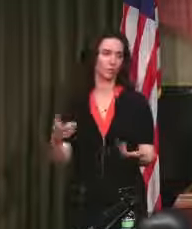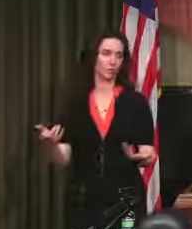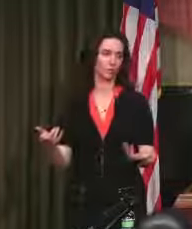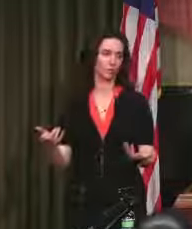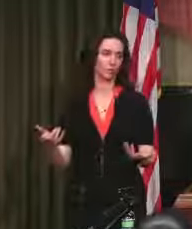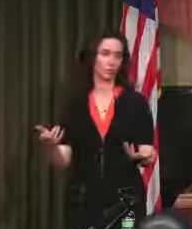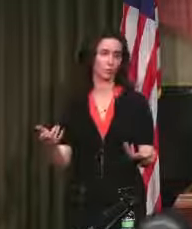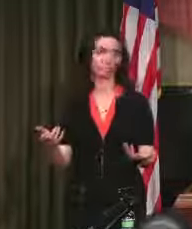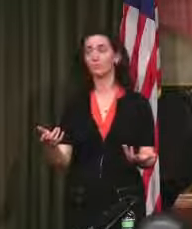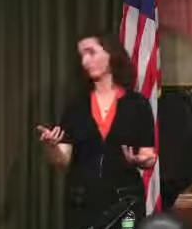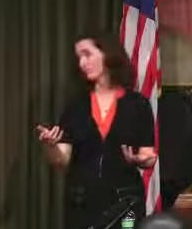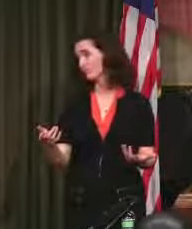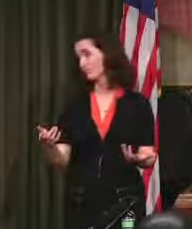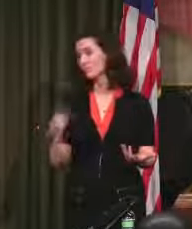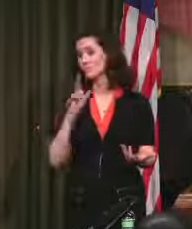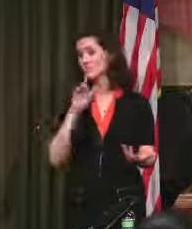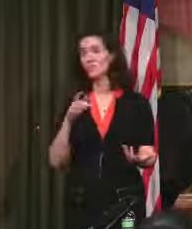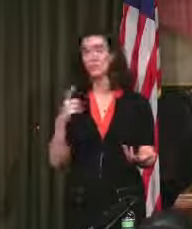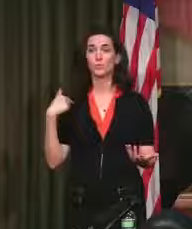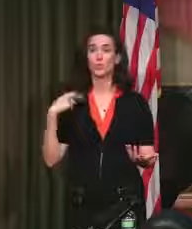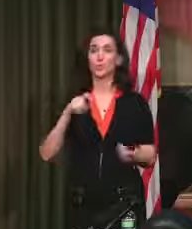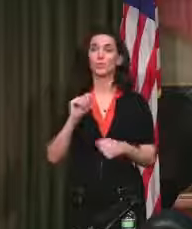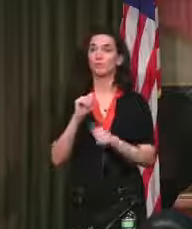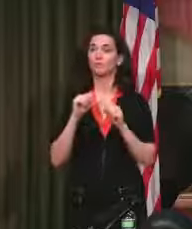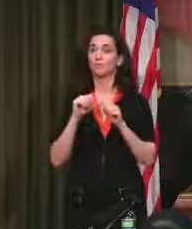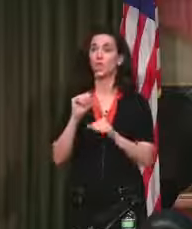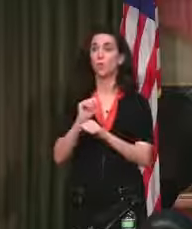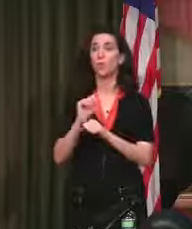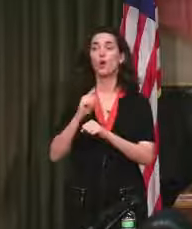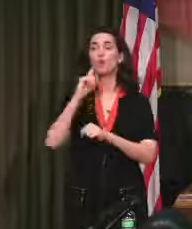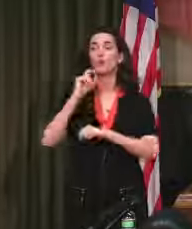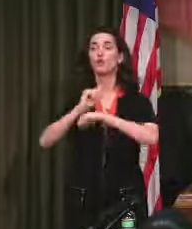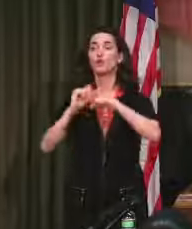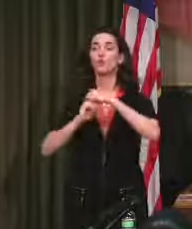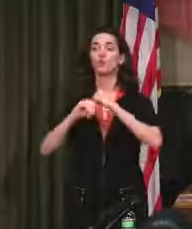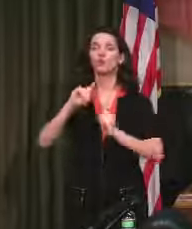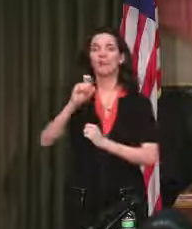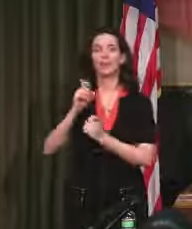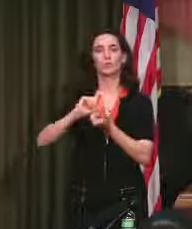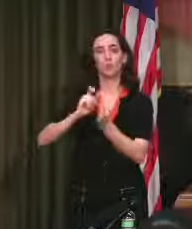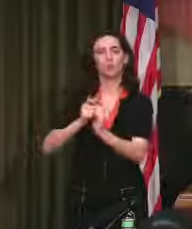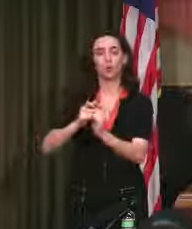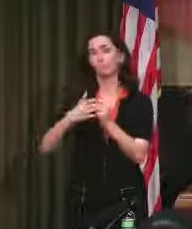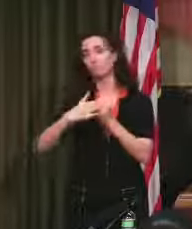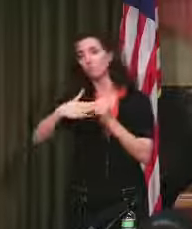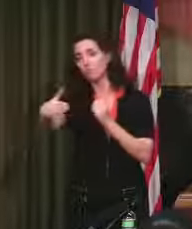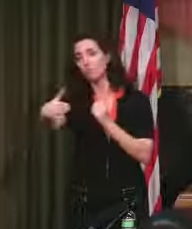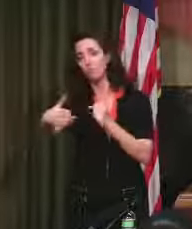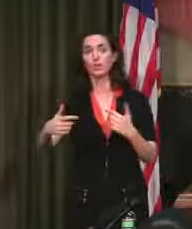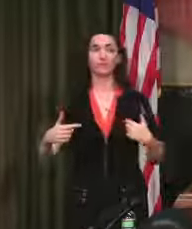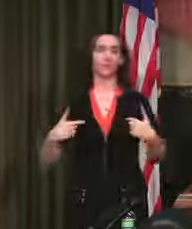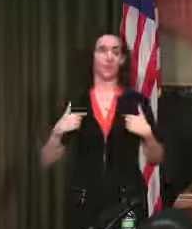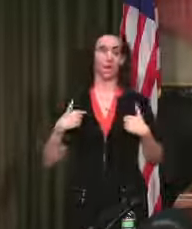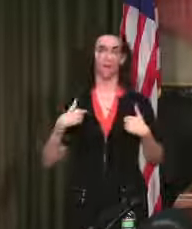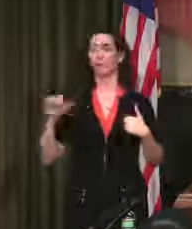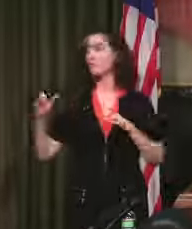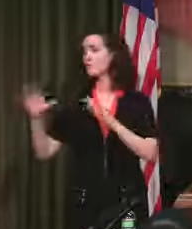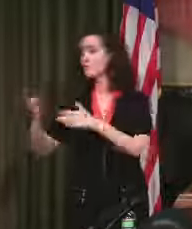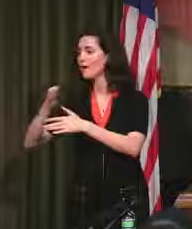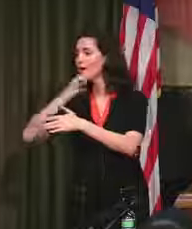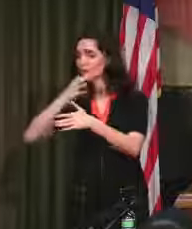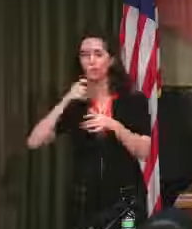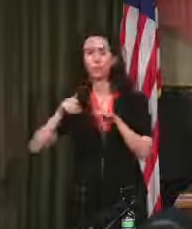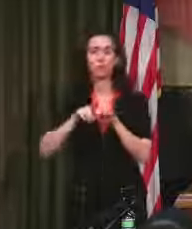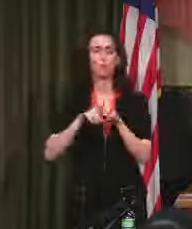And we should certainly continue to work for structural tax reform going forward. And I and experts and certainly many members